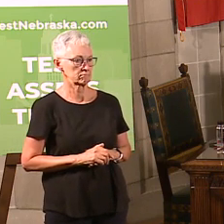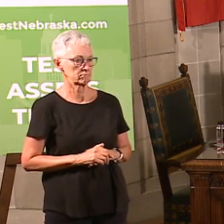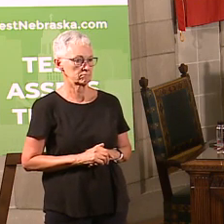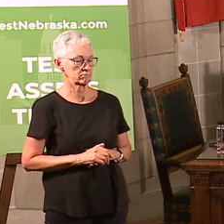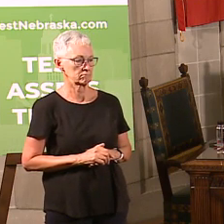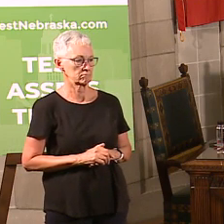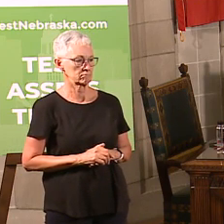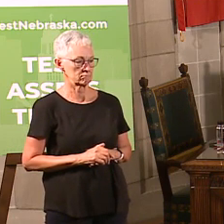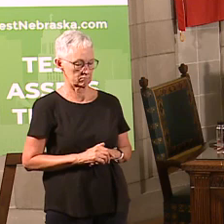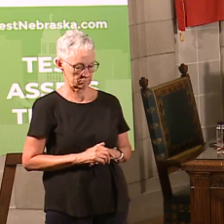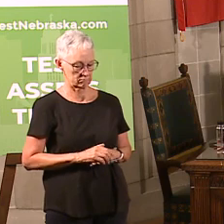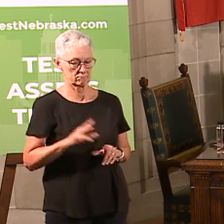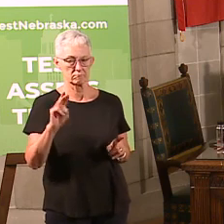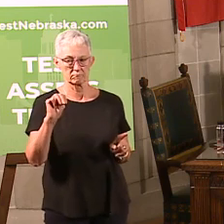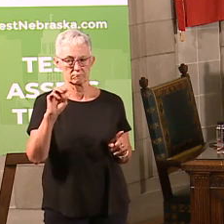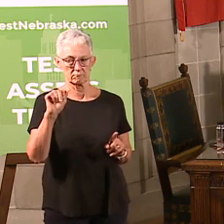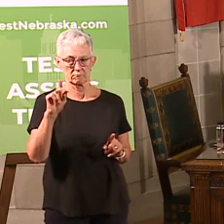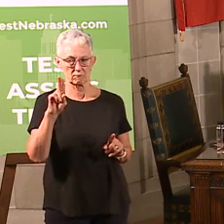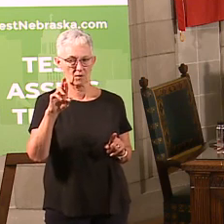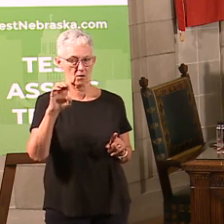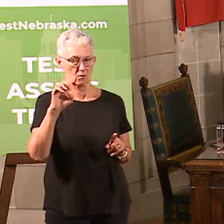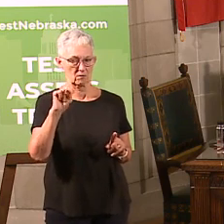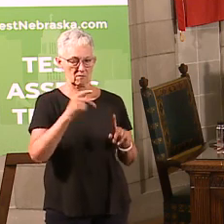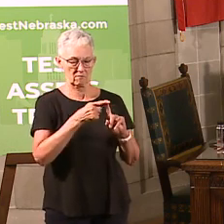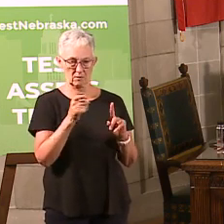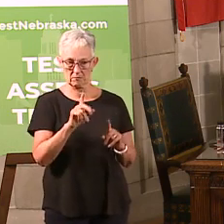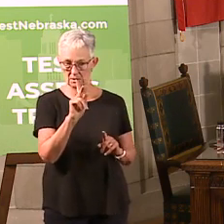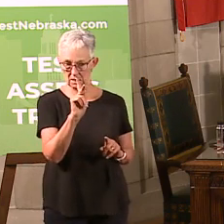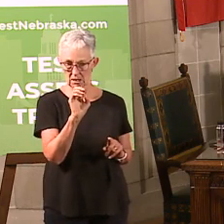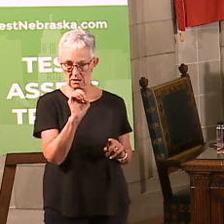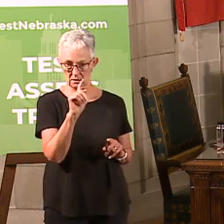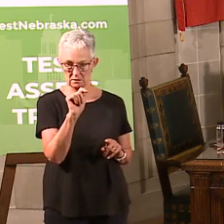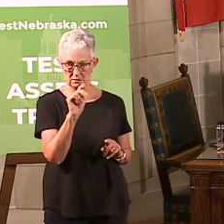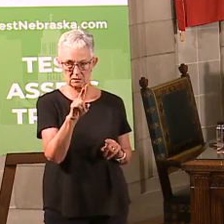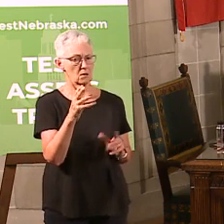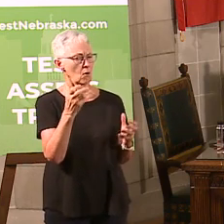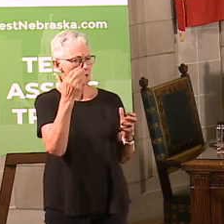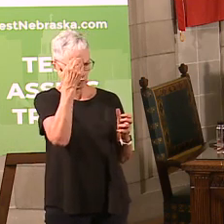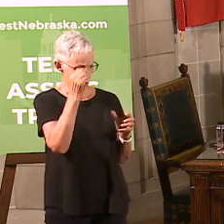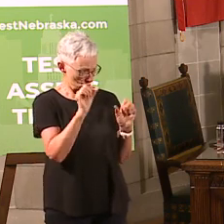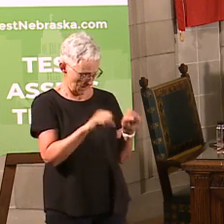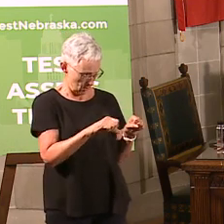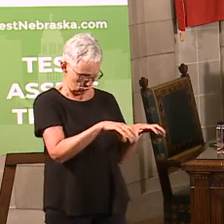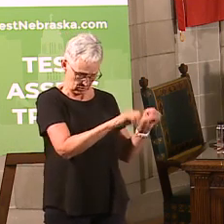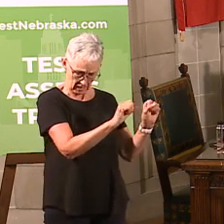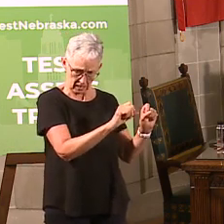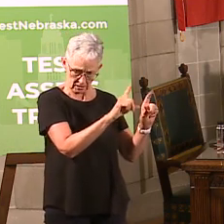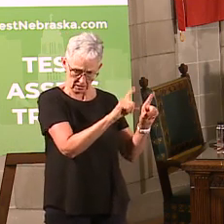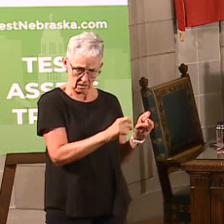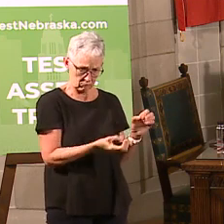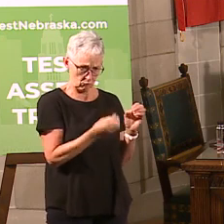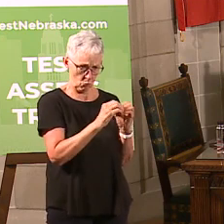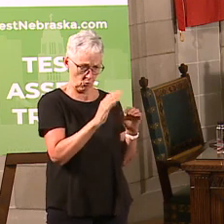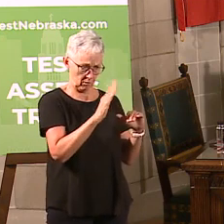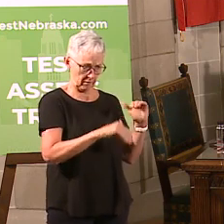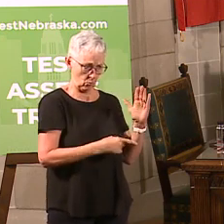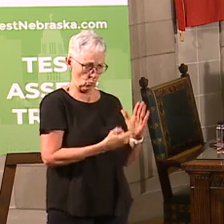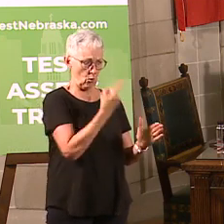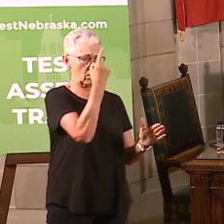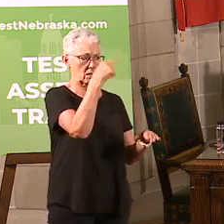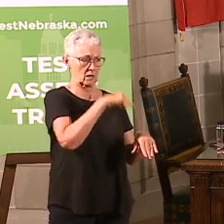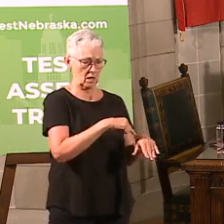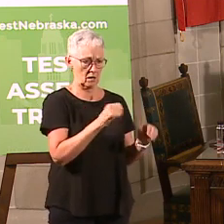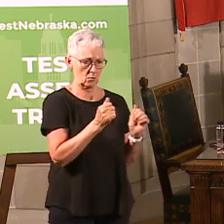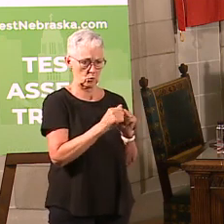what are the conditions? Maureen with KETV wants to know, can you get tested multiple times through Test Nebraska? And the answer is yes. I think we've